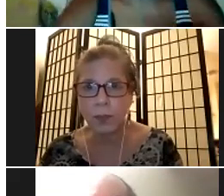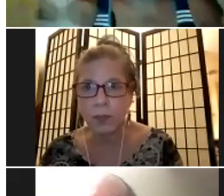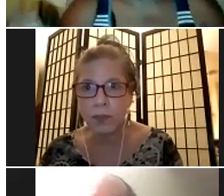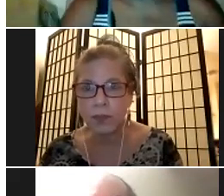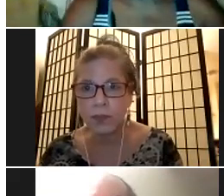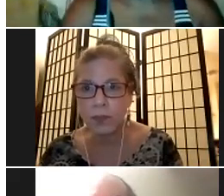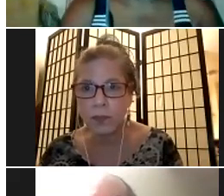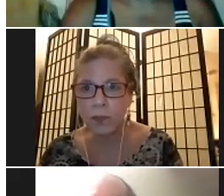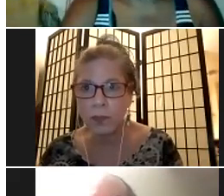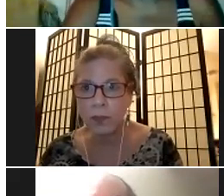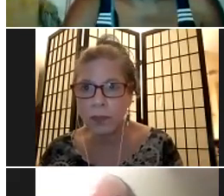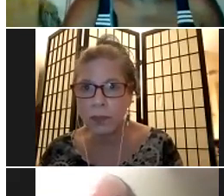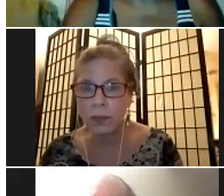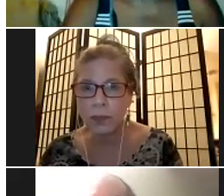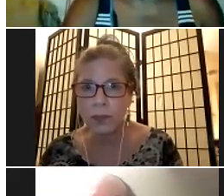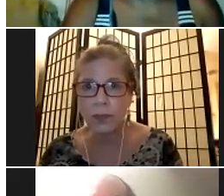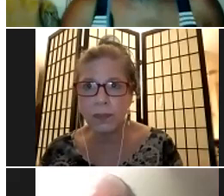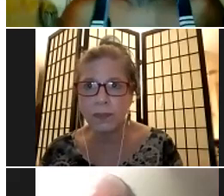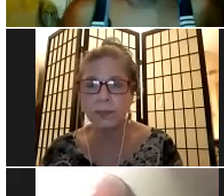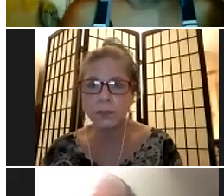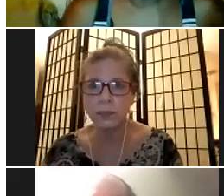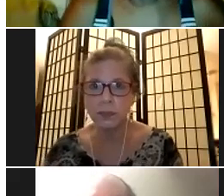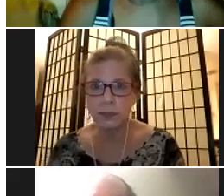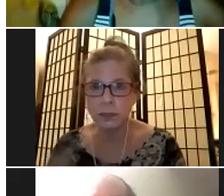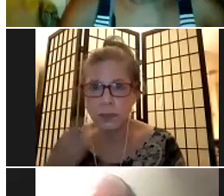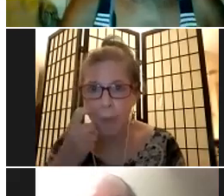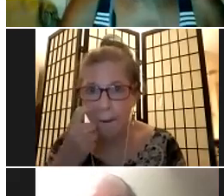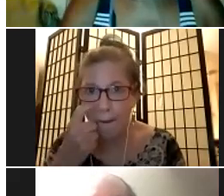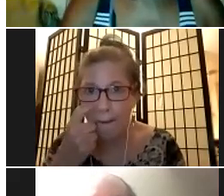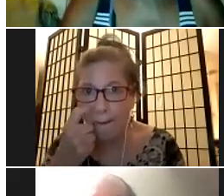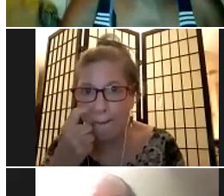have all kind of different things going on. So